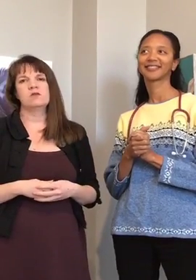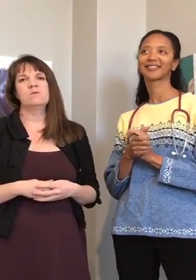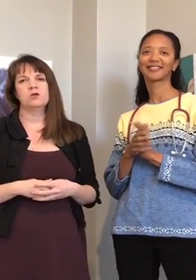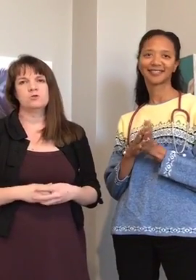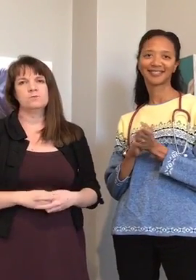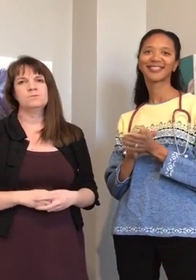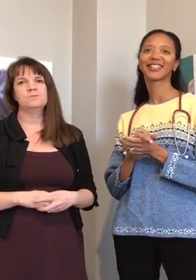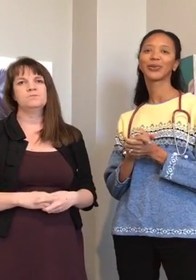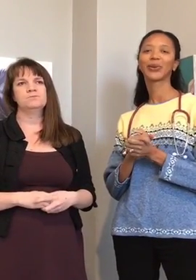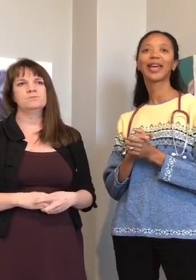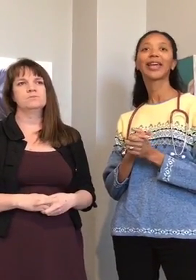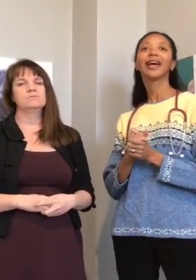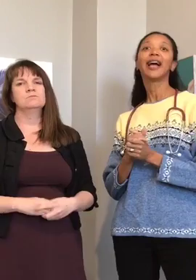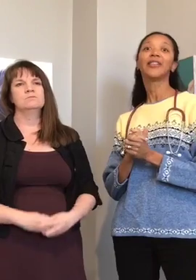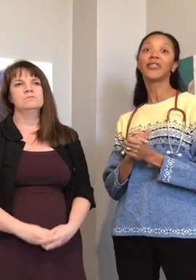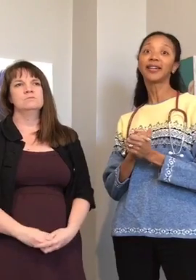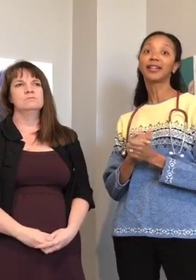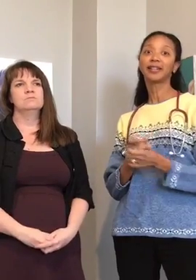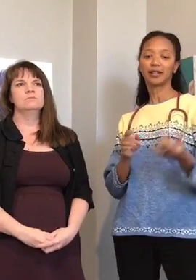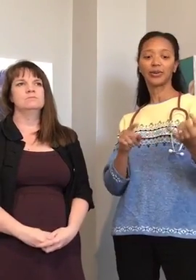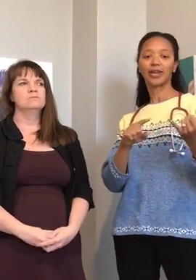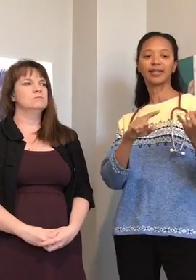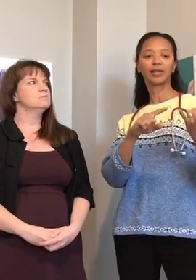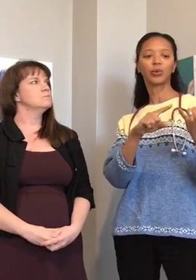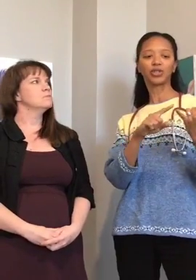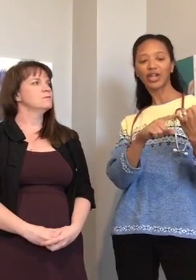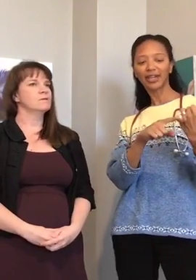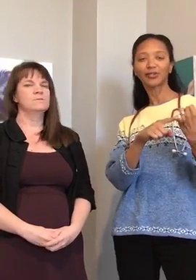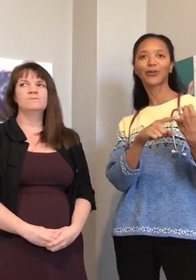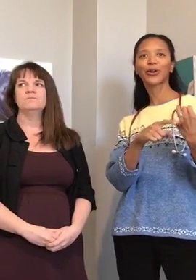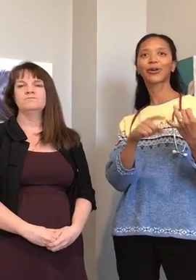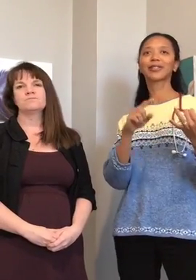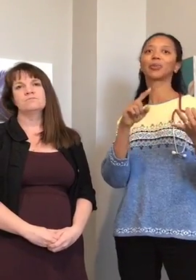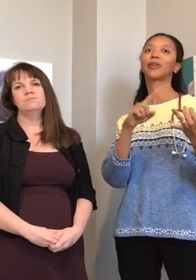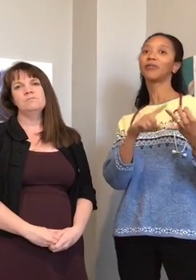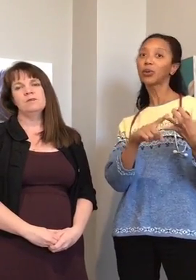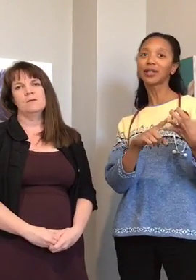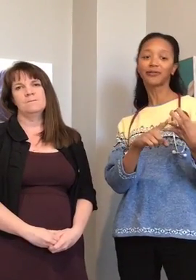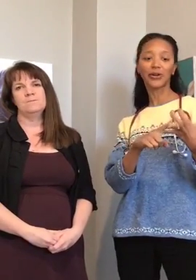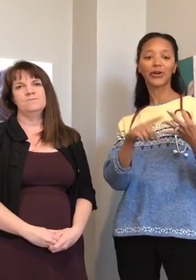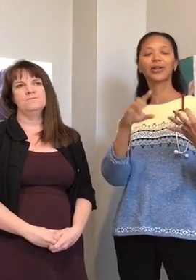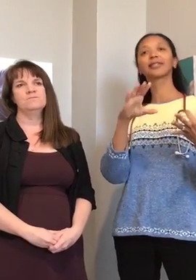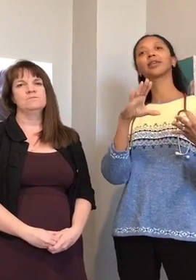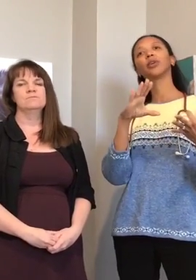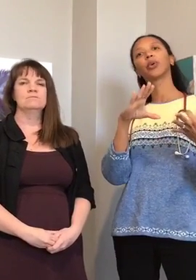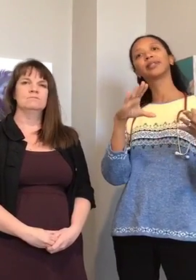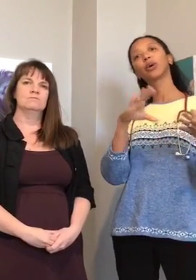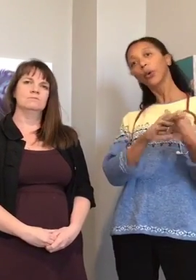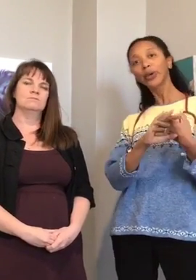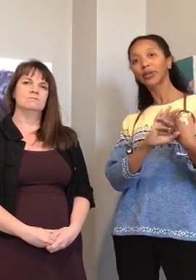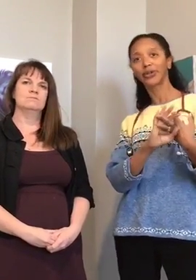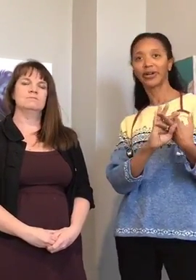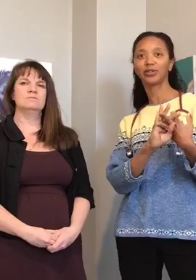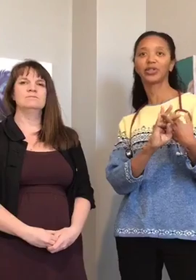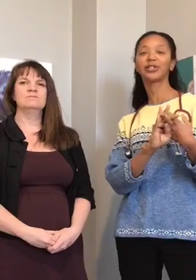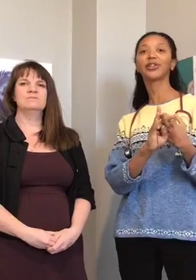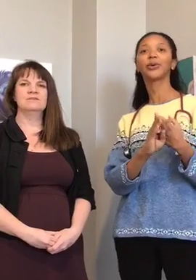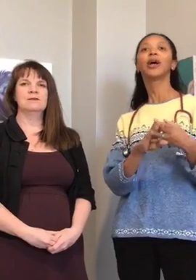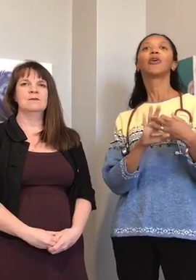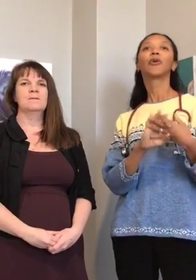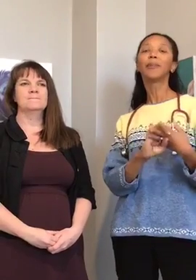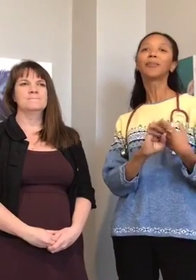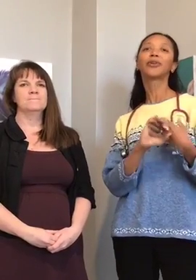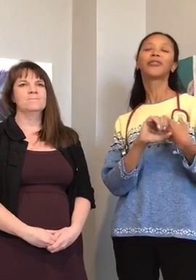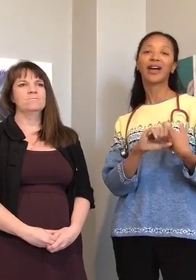without causing damage. Okay, and then, so we check it first, we fuel it first. You want to oil your engine